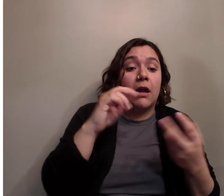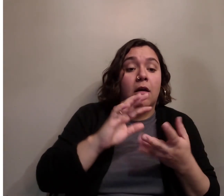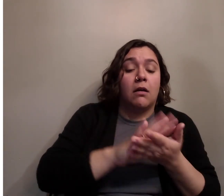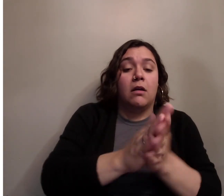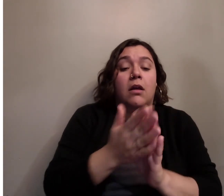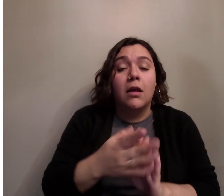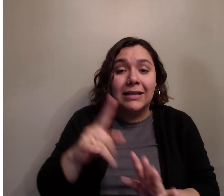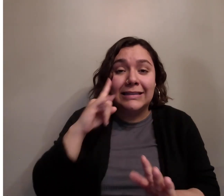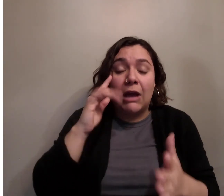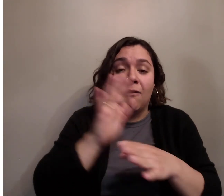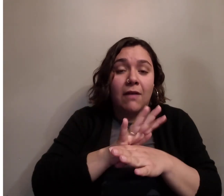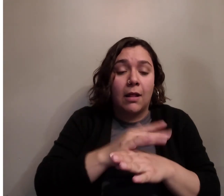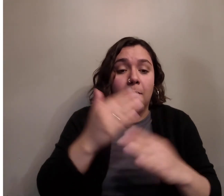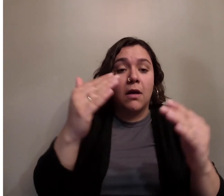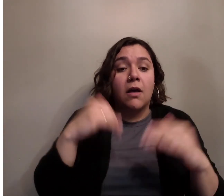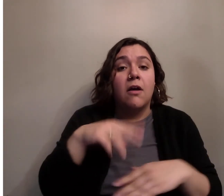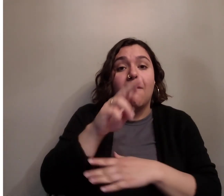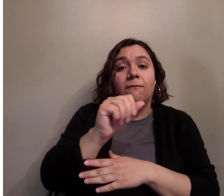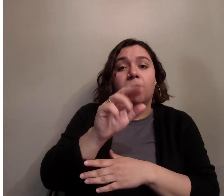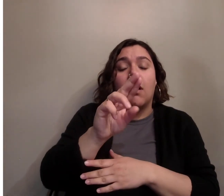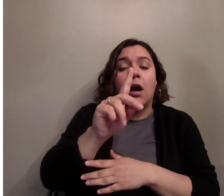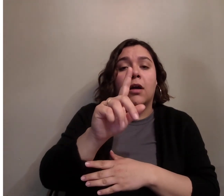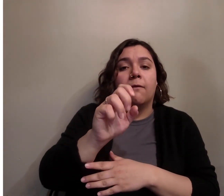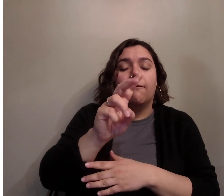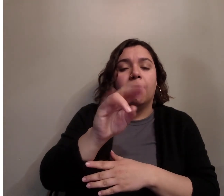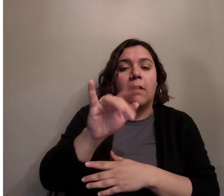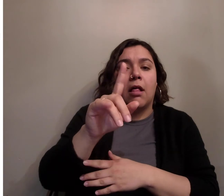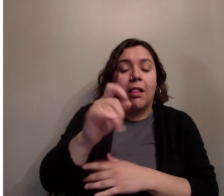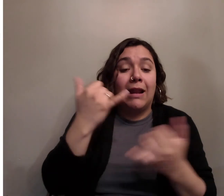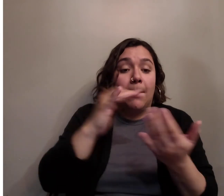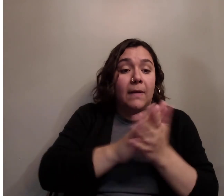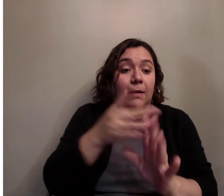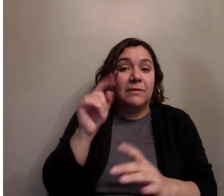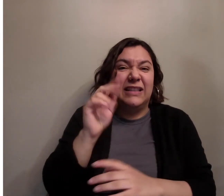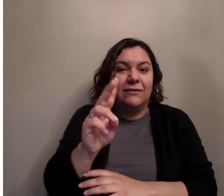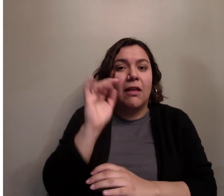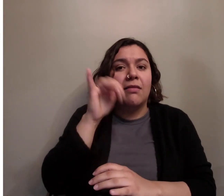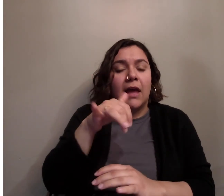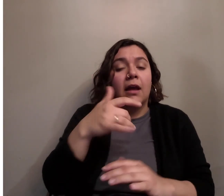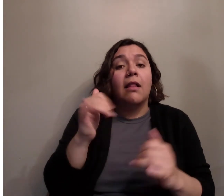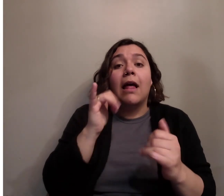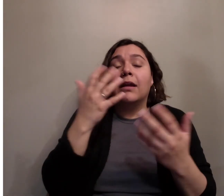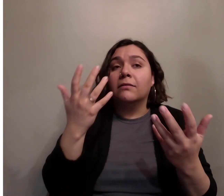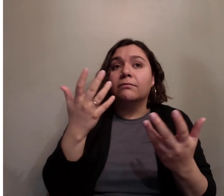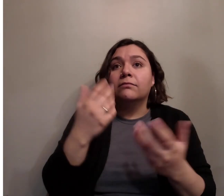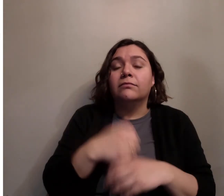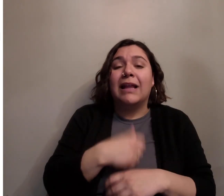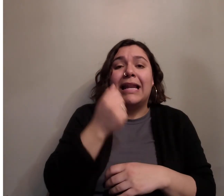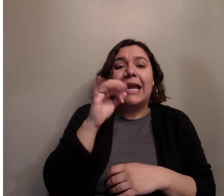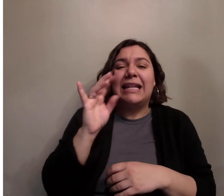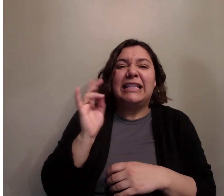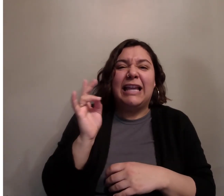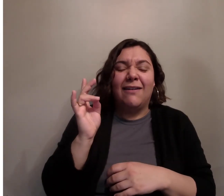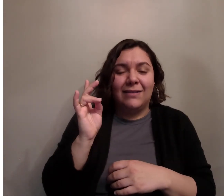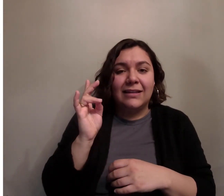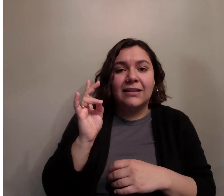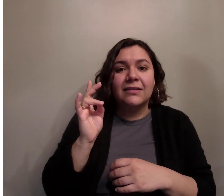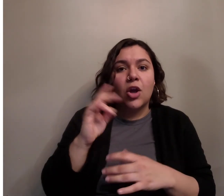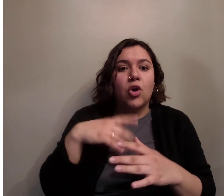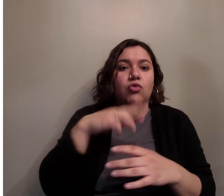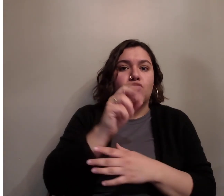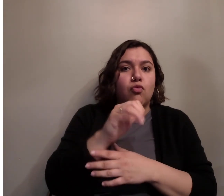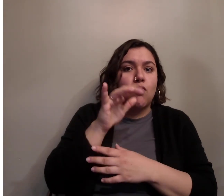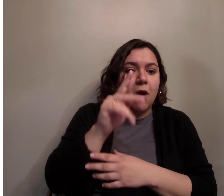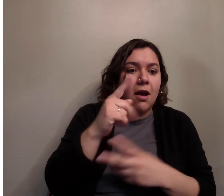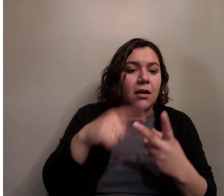silent films to sound films, from vaudeville to television, from it's just going to be from 1970s